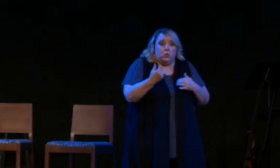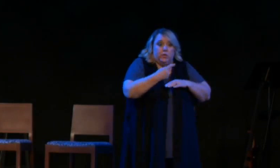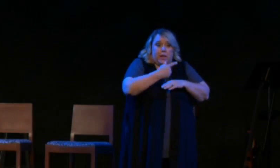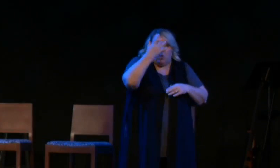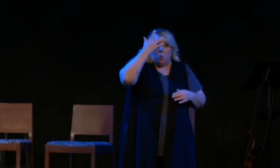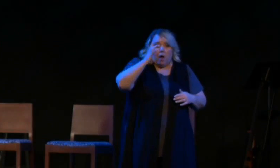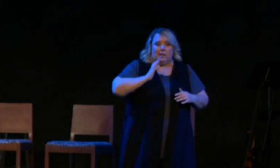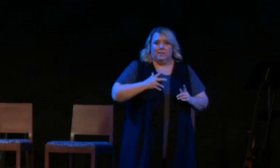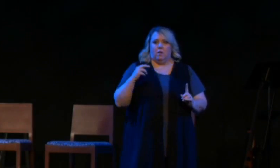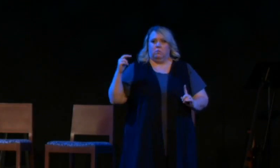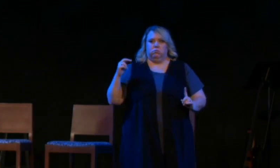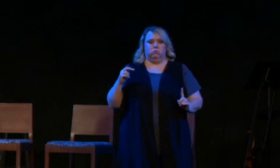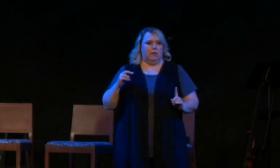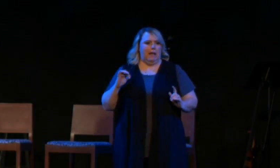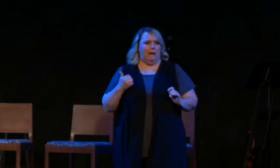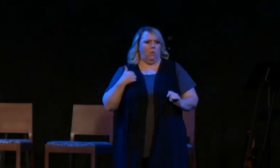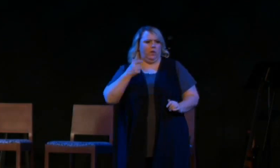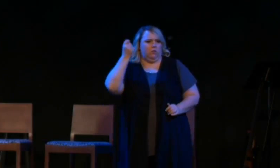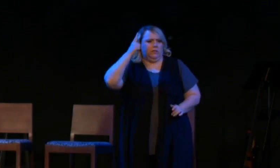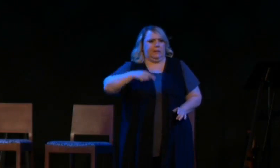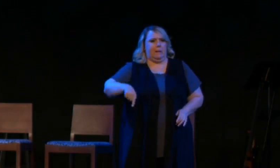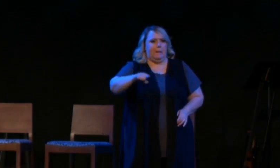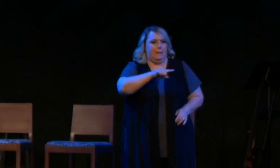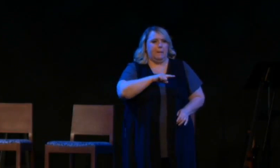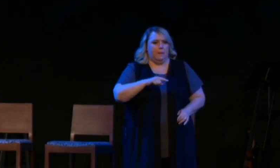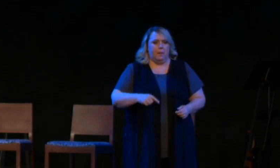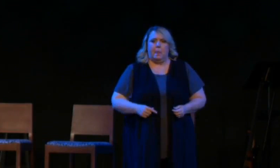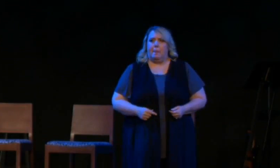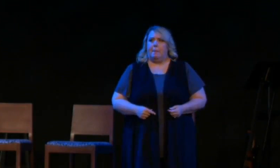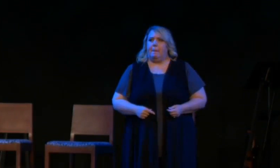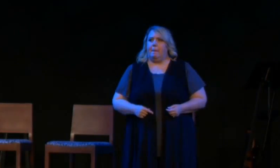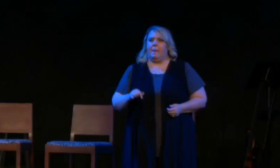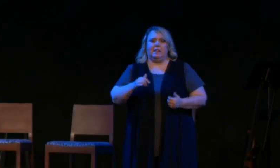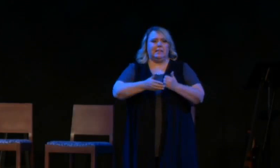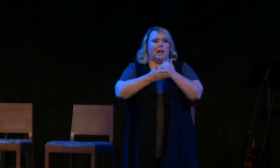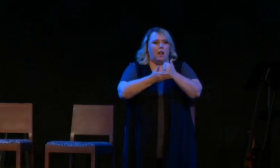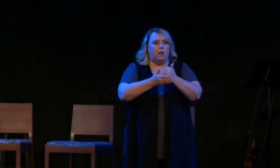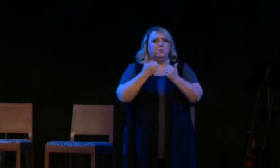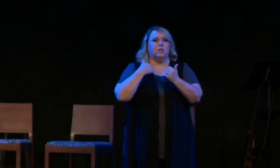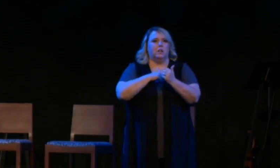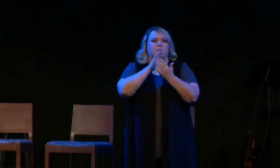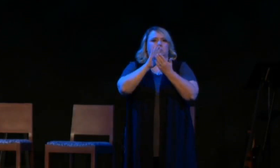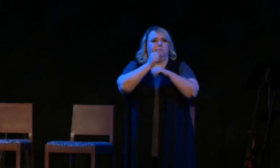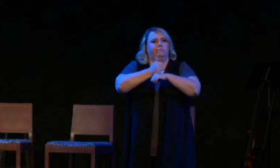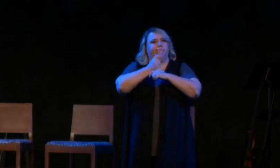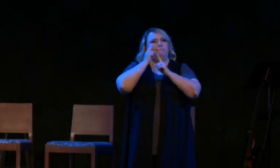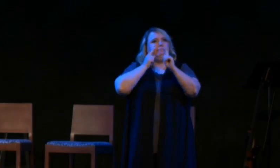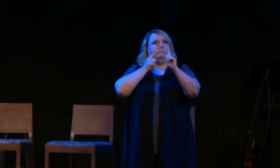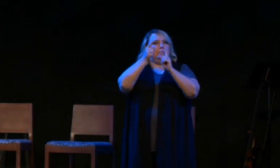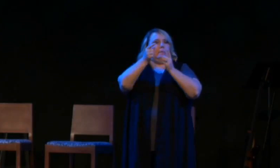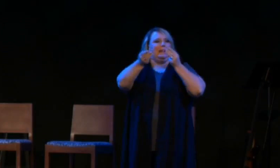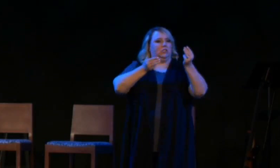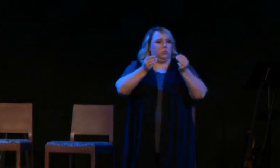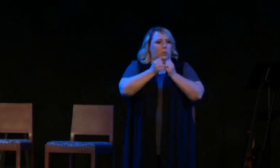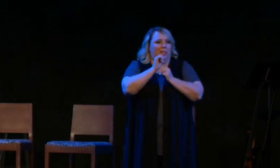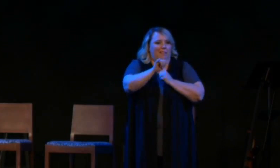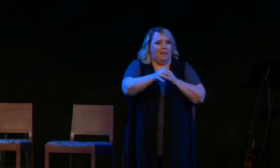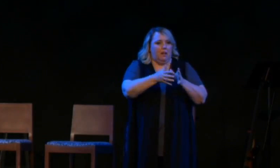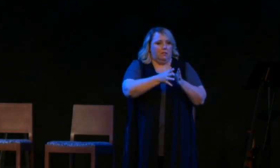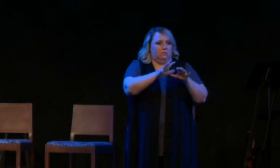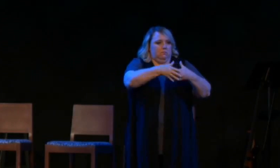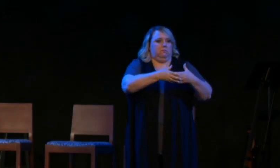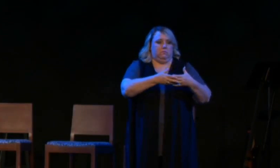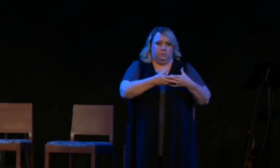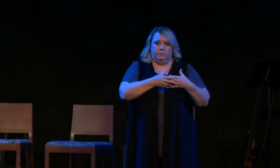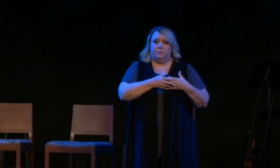stands and the way they're understood. This will help us to be missional with that community. And as it turns out, and I think you heard from